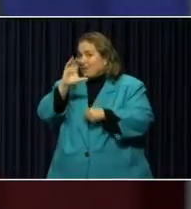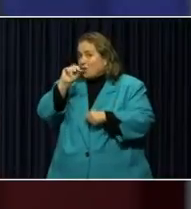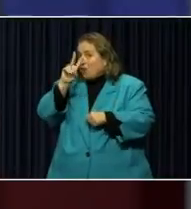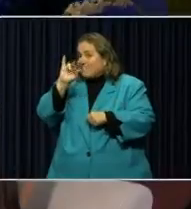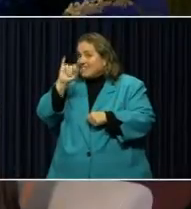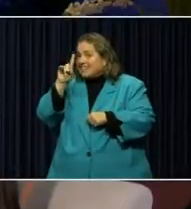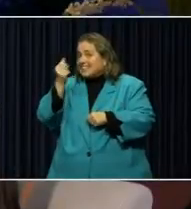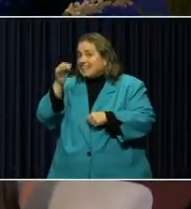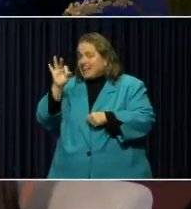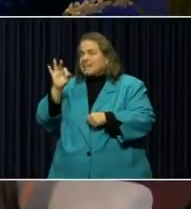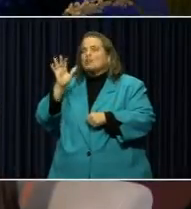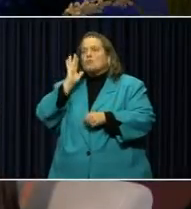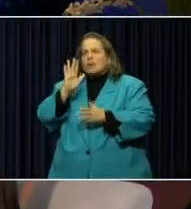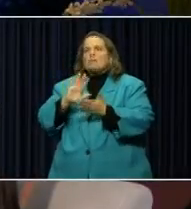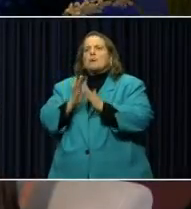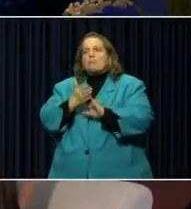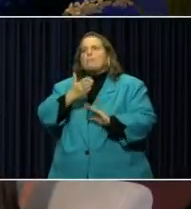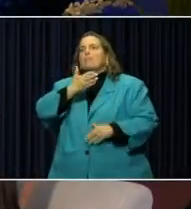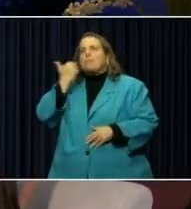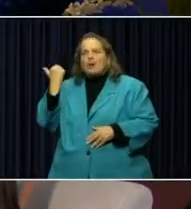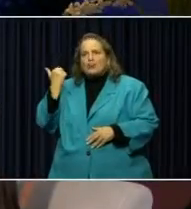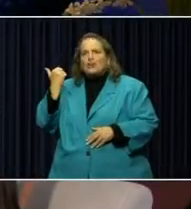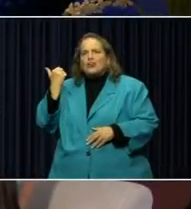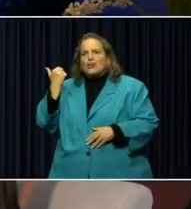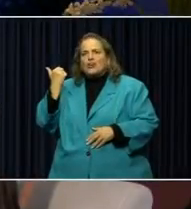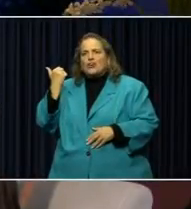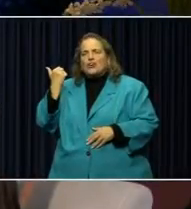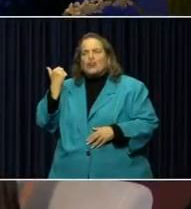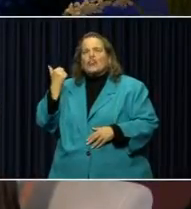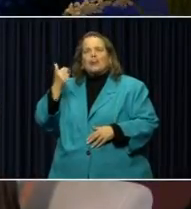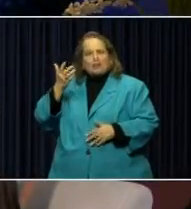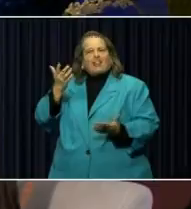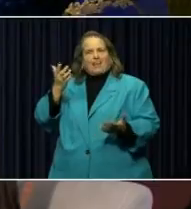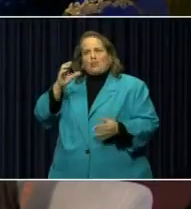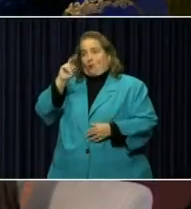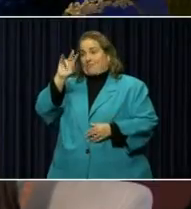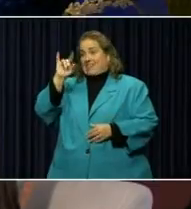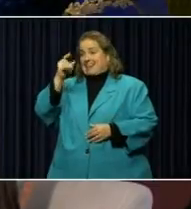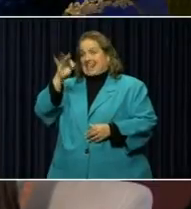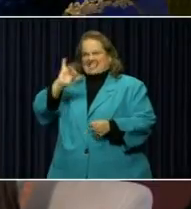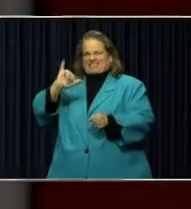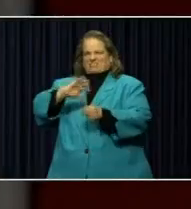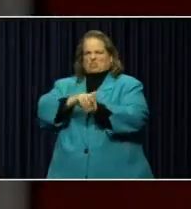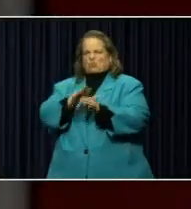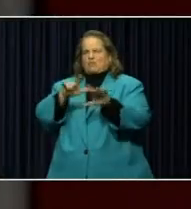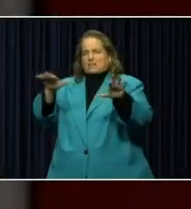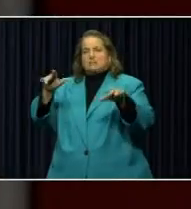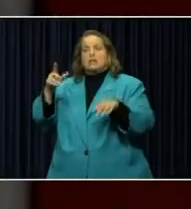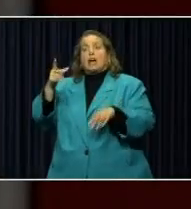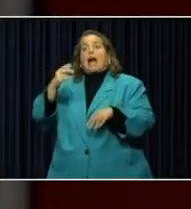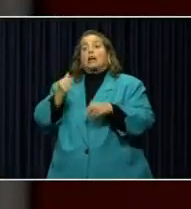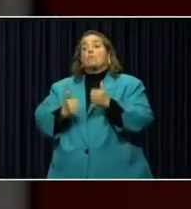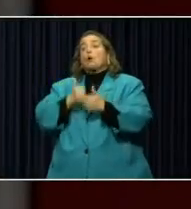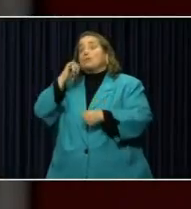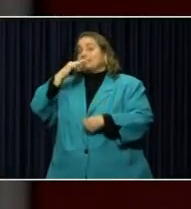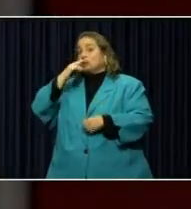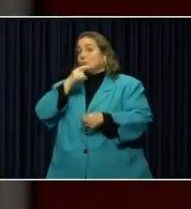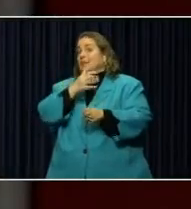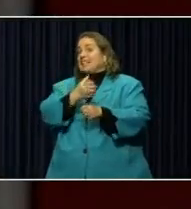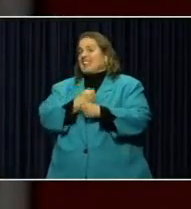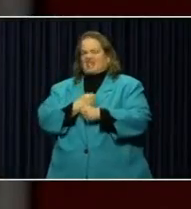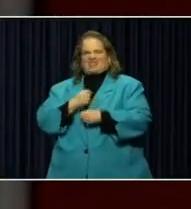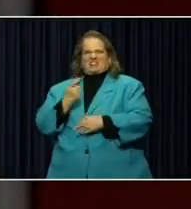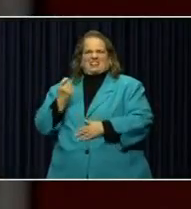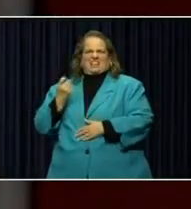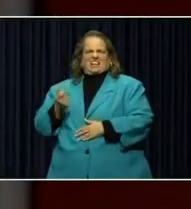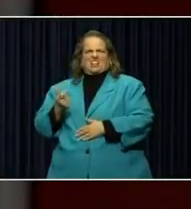COVID-19 get better. And most of the time, kids that get it have a very, very mild case of it.